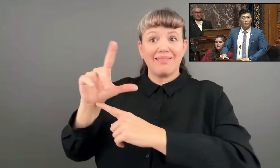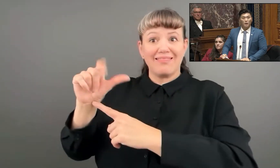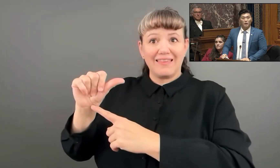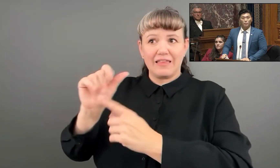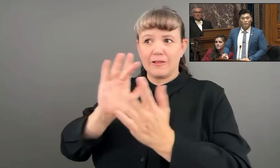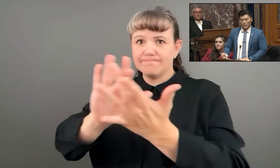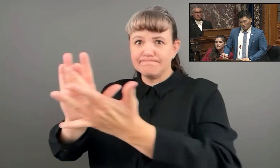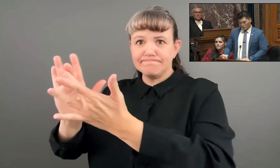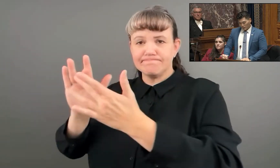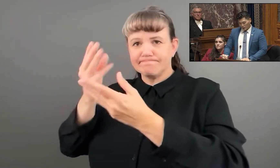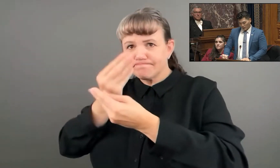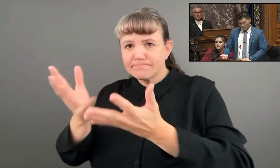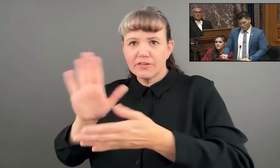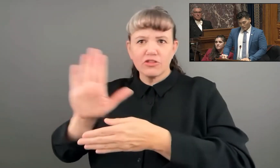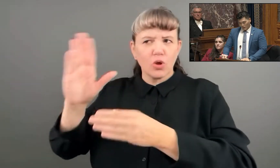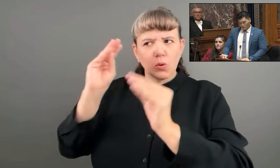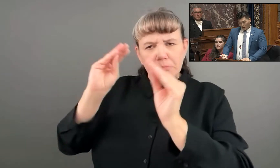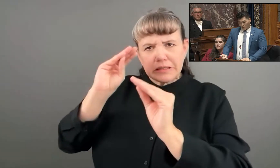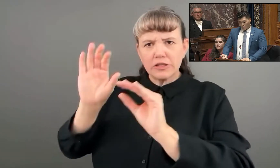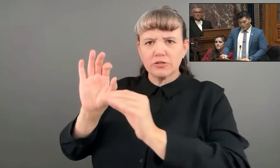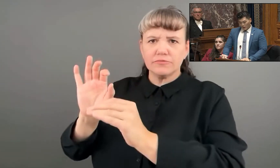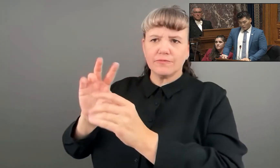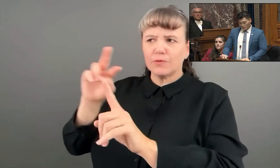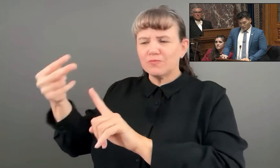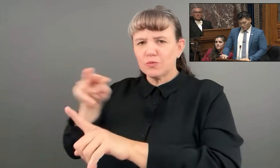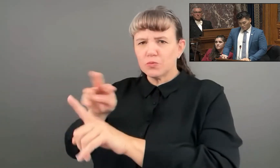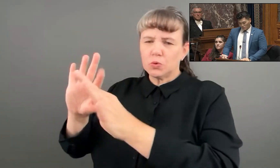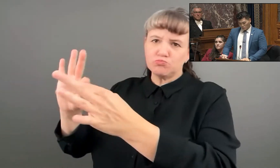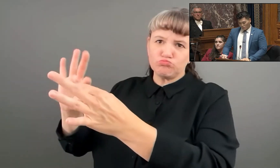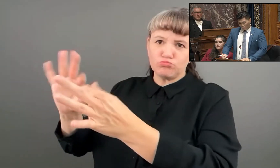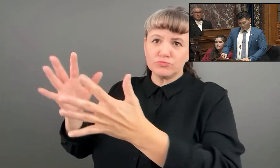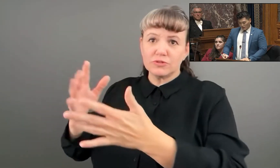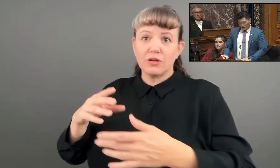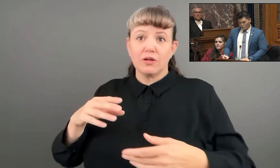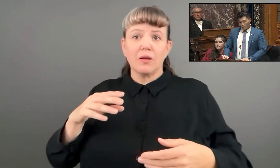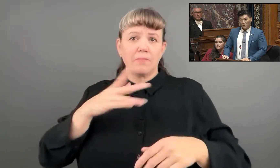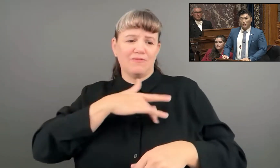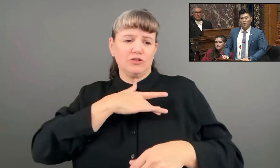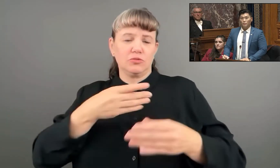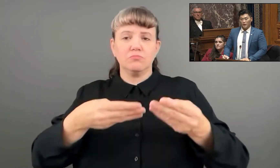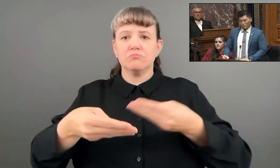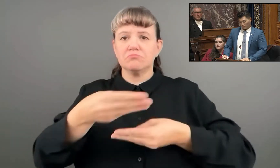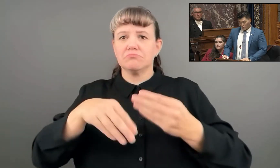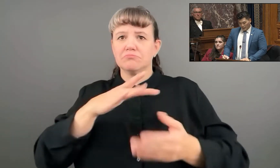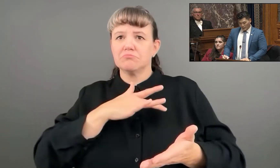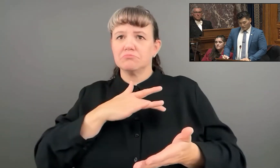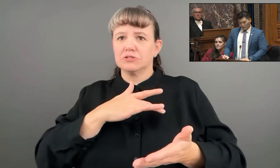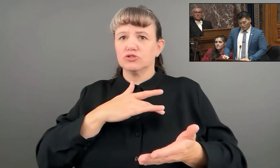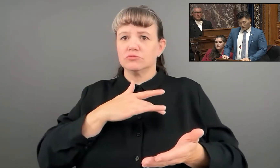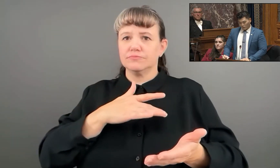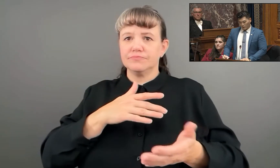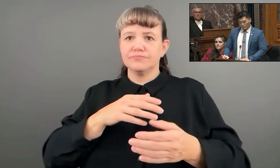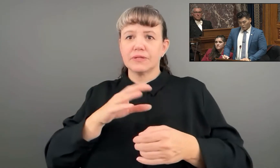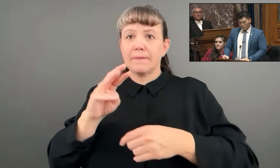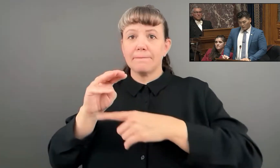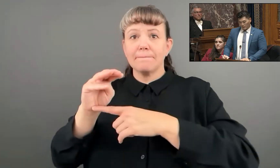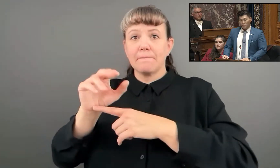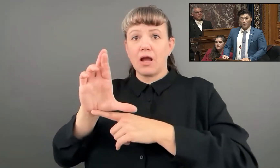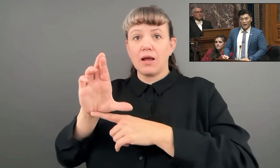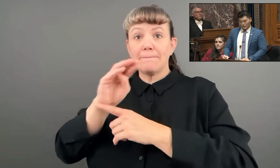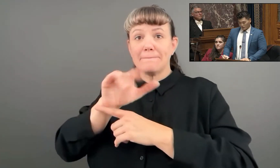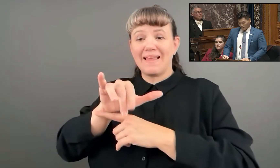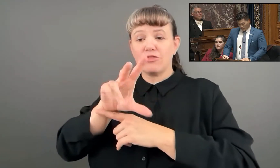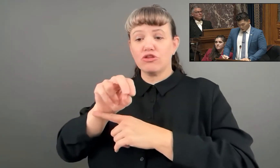the upcoming provincial budget. From May 30th to June 20th, British Columbians provided thoughtful, informative,